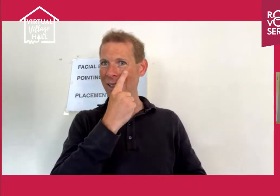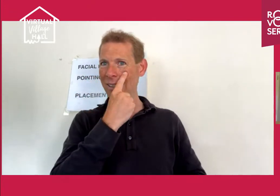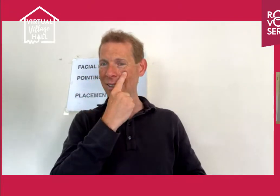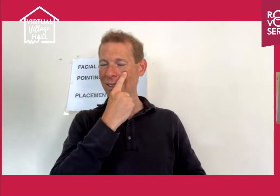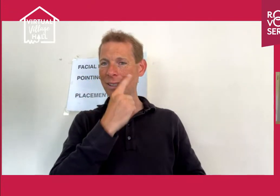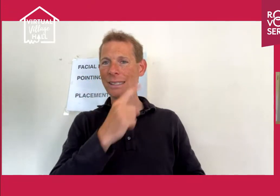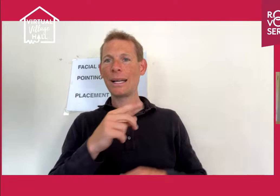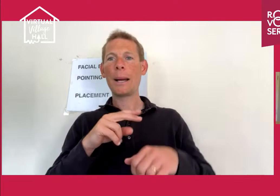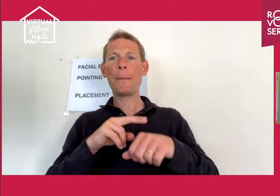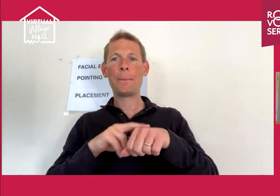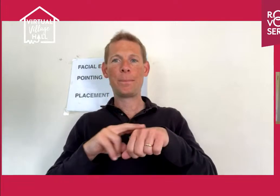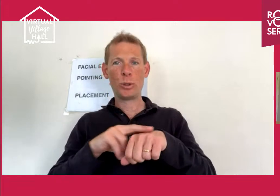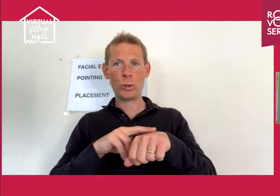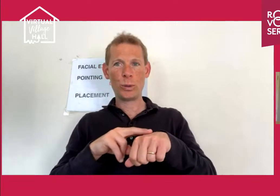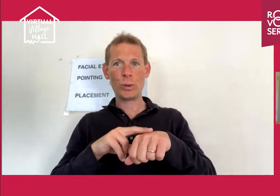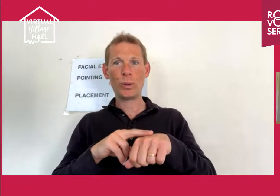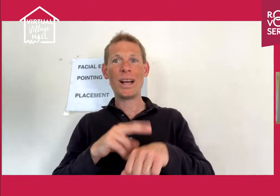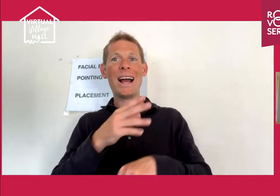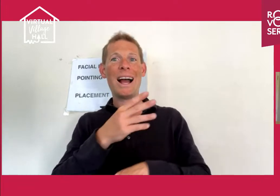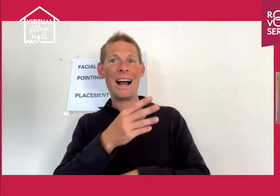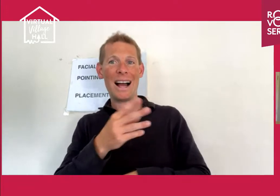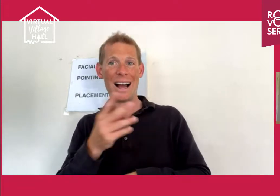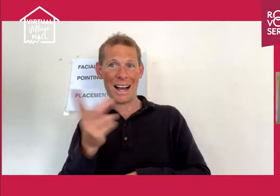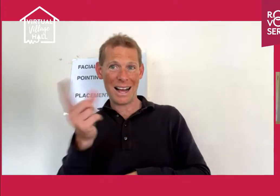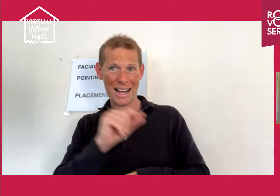Her eyes are blue and